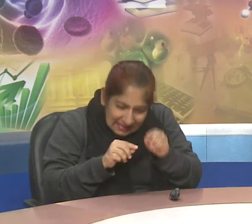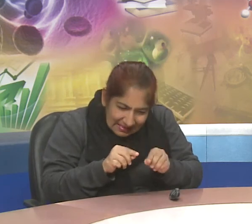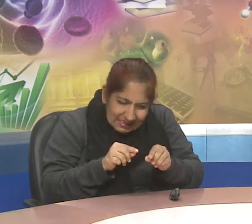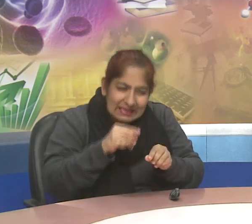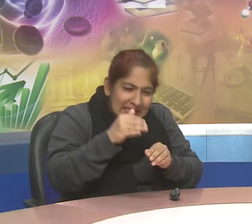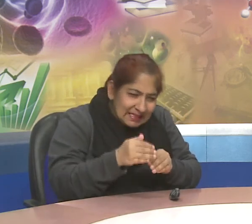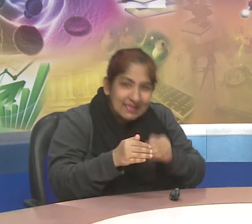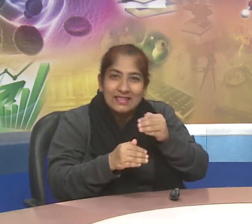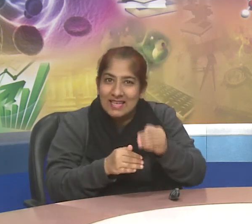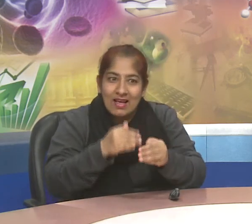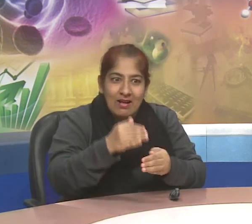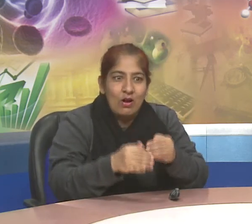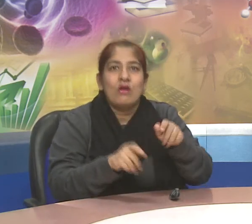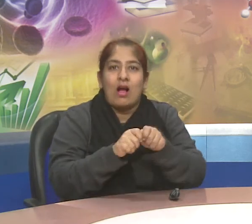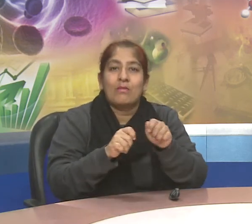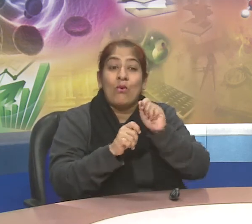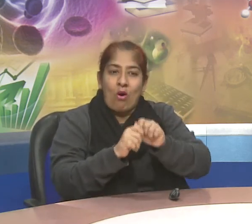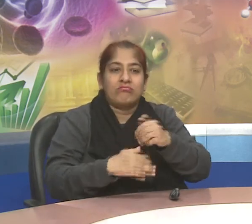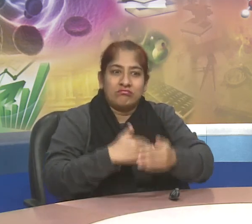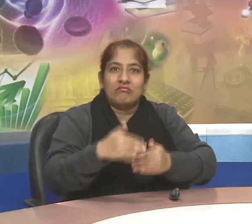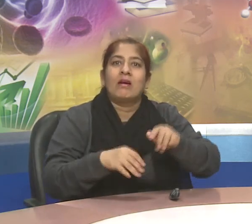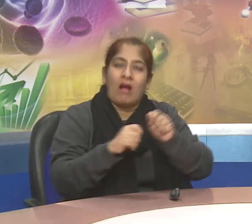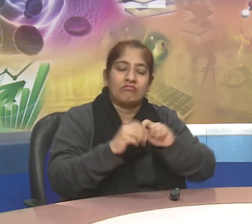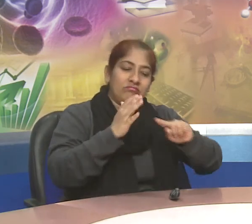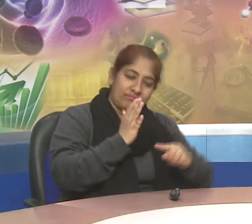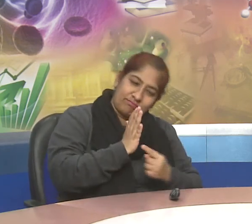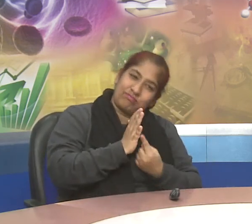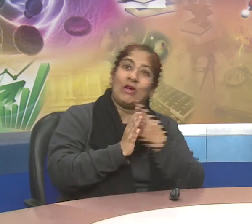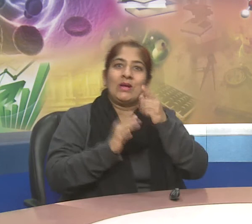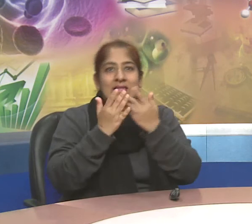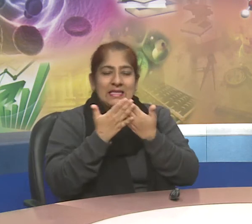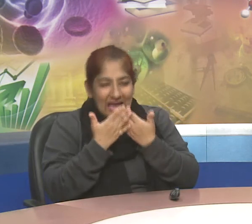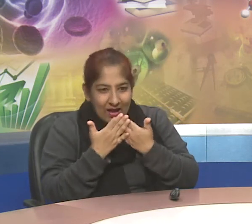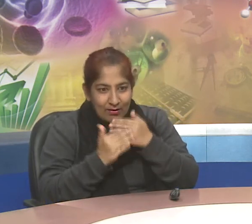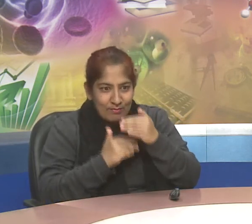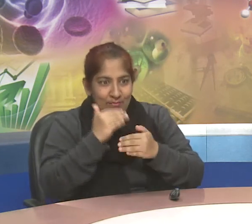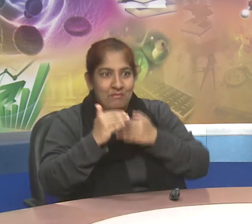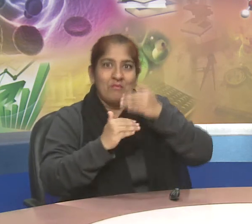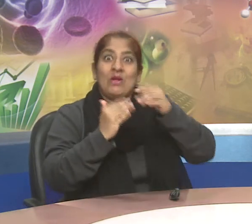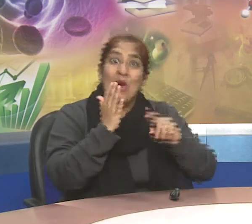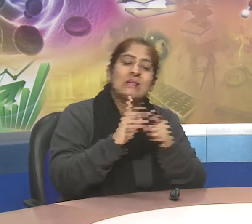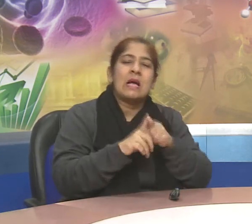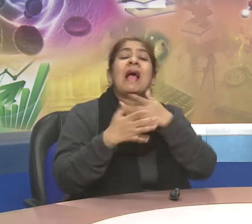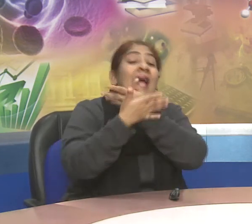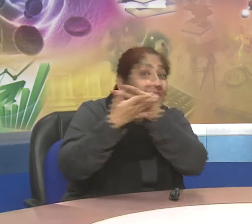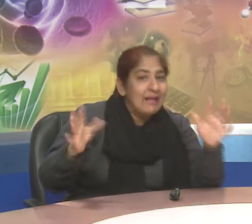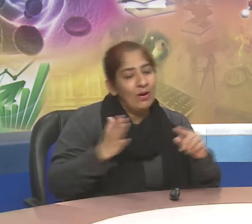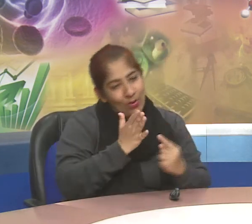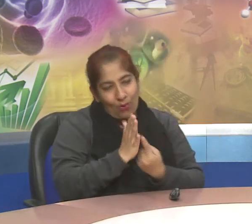Any work we do, done by step and slowly, slowly, we